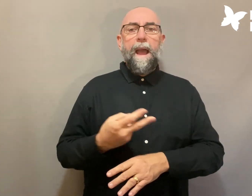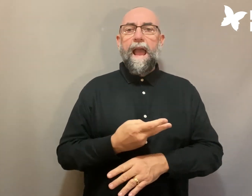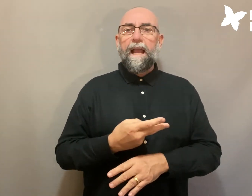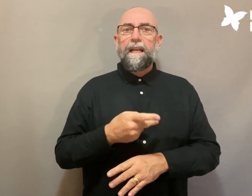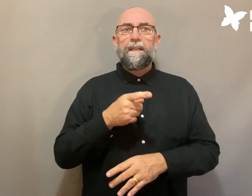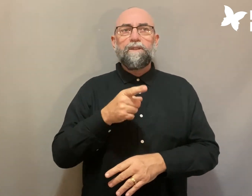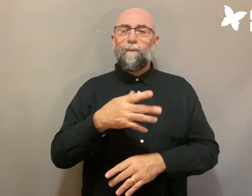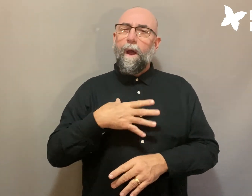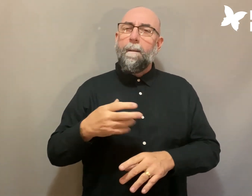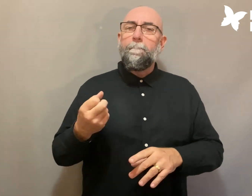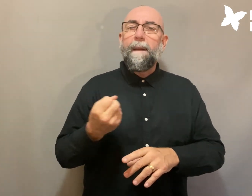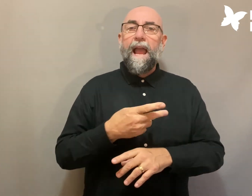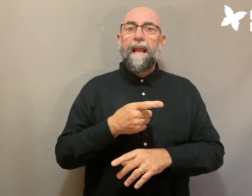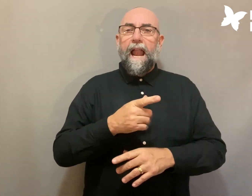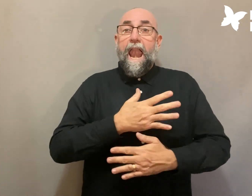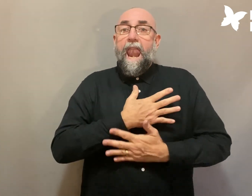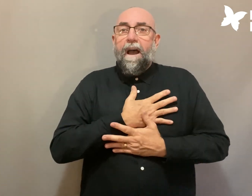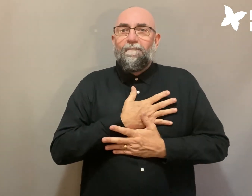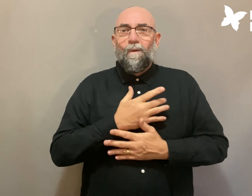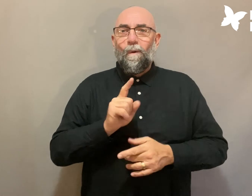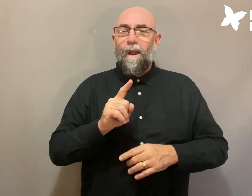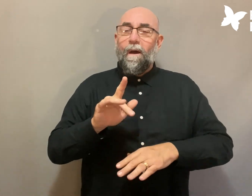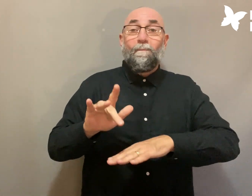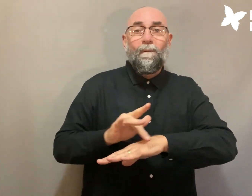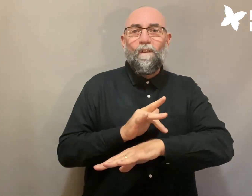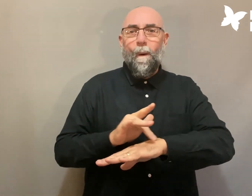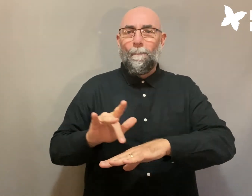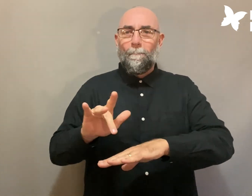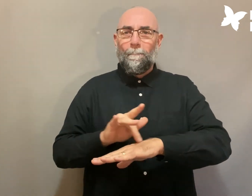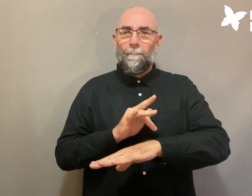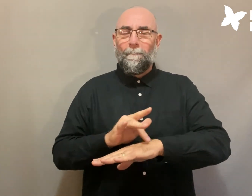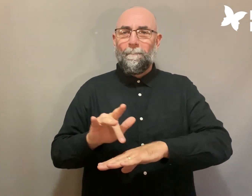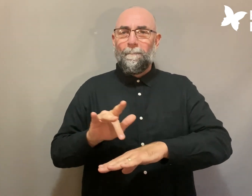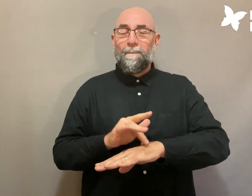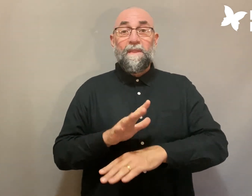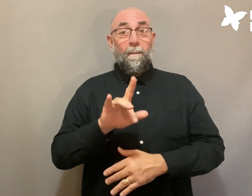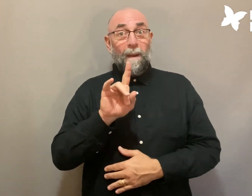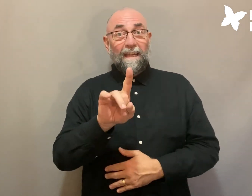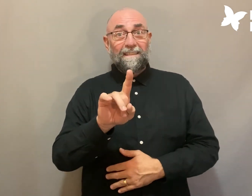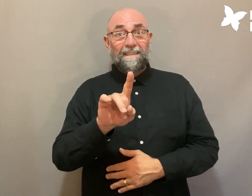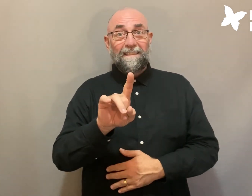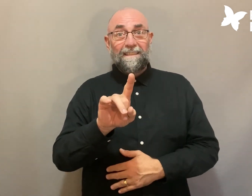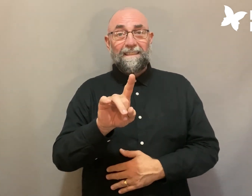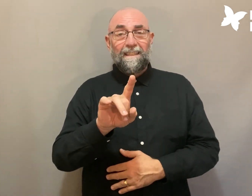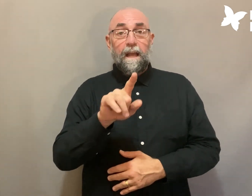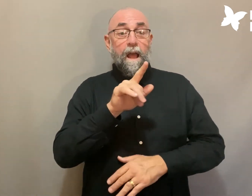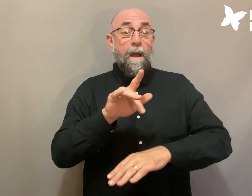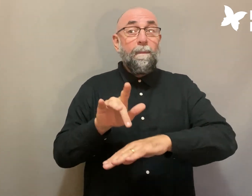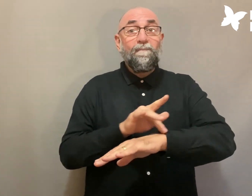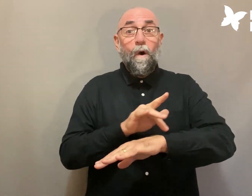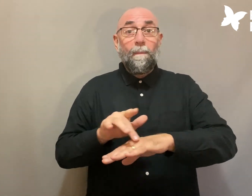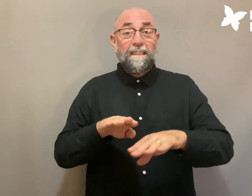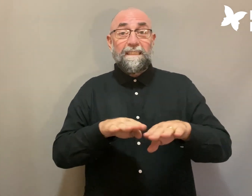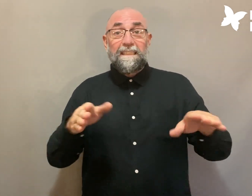was supposed to be doing: performing. Only this time, the stage would be a little different.